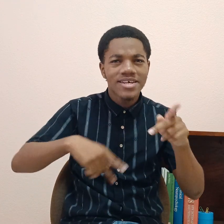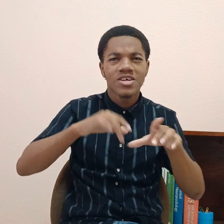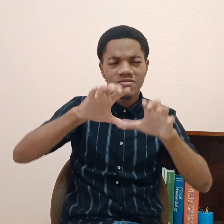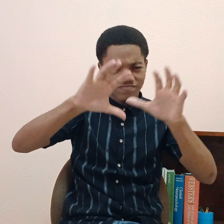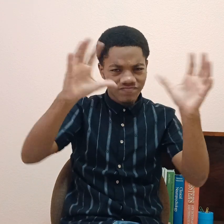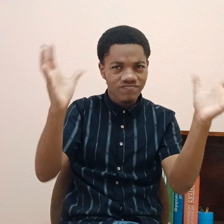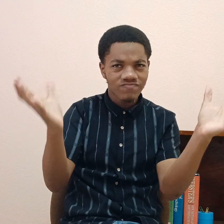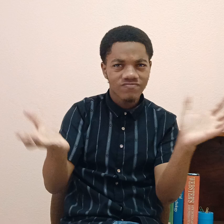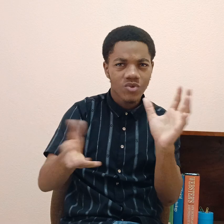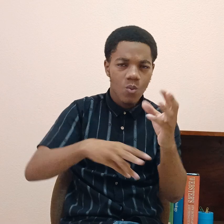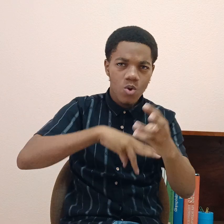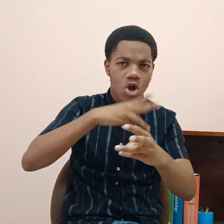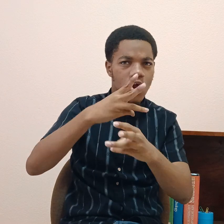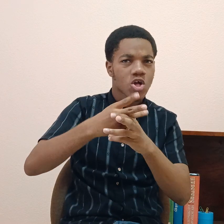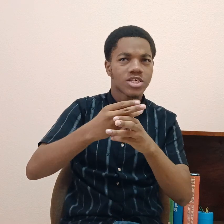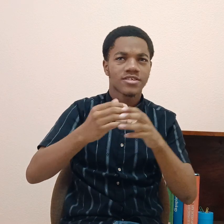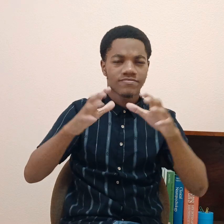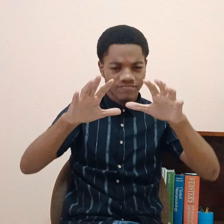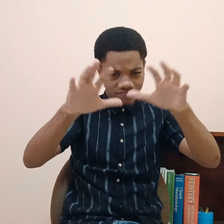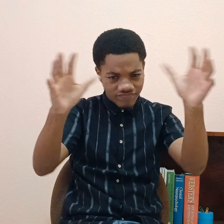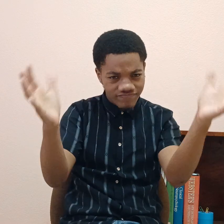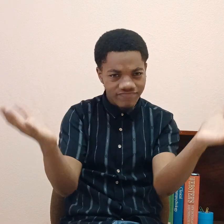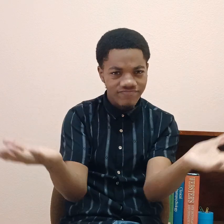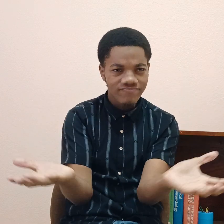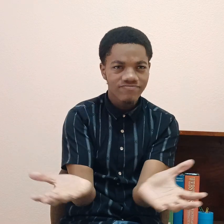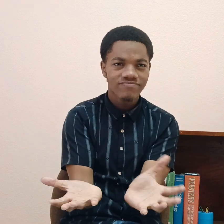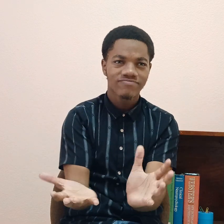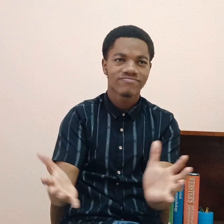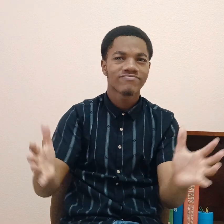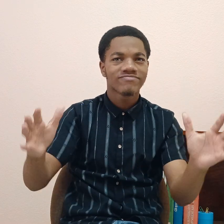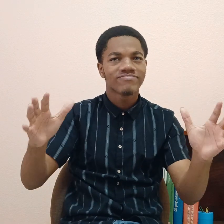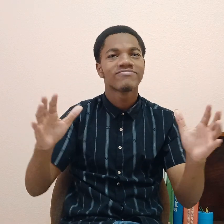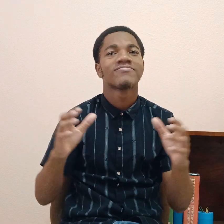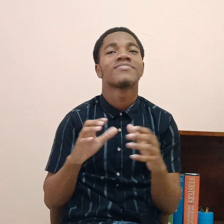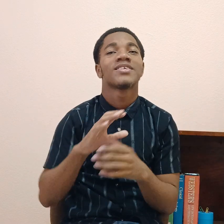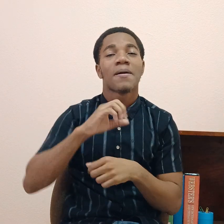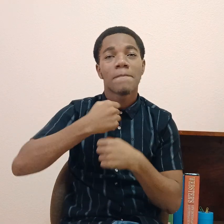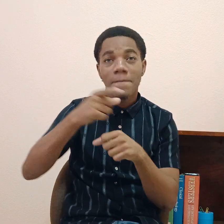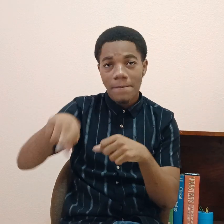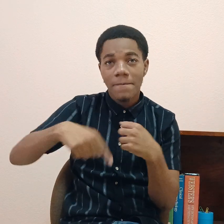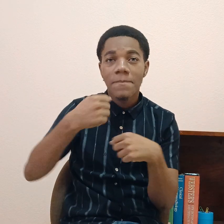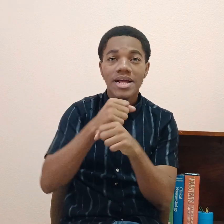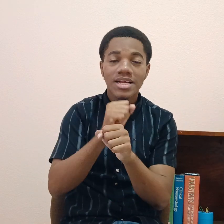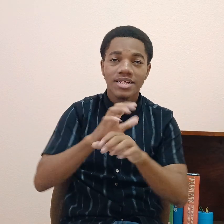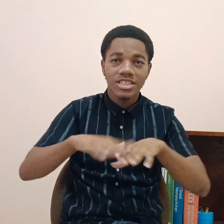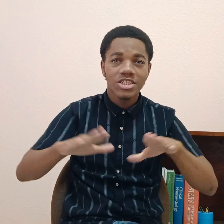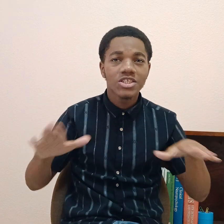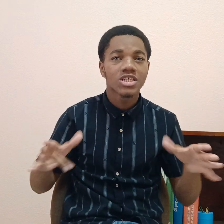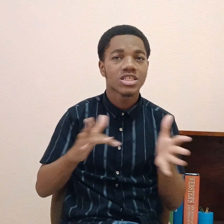You created children, and the Bible says that you love us very much.